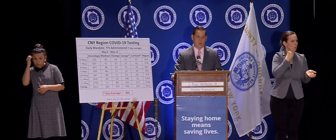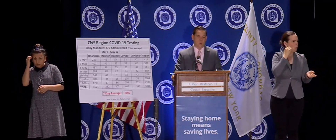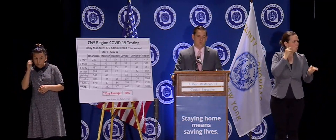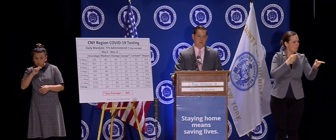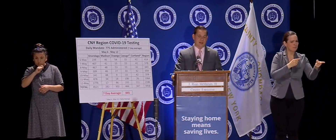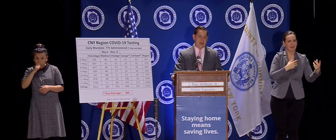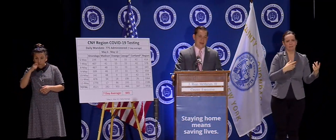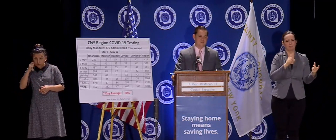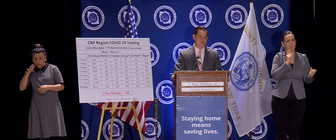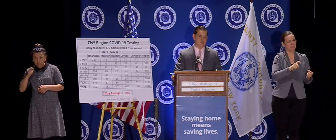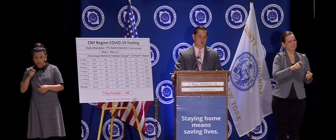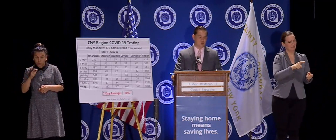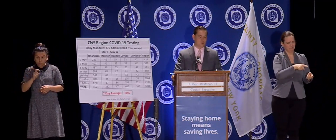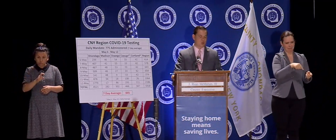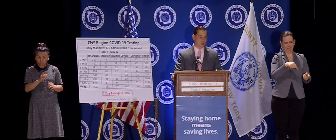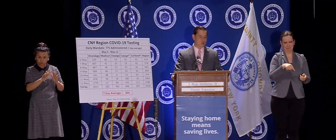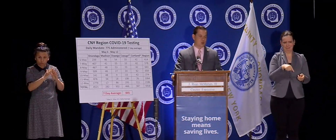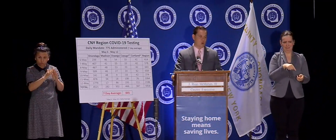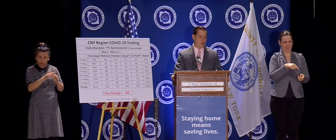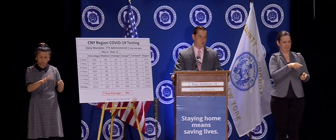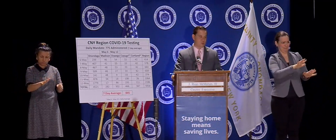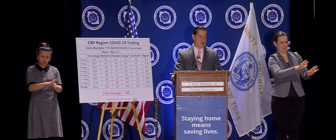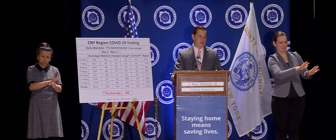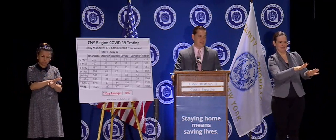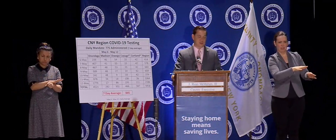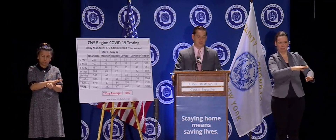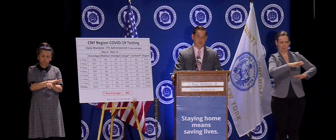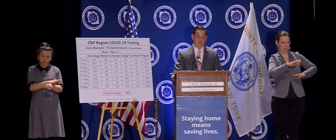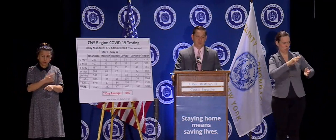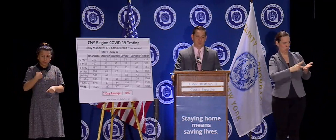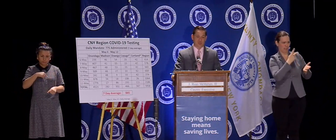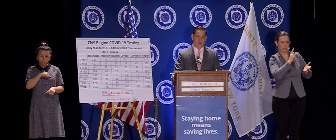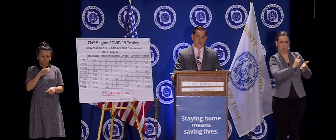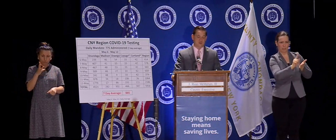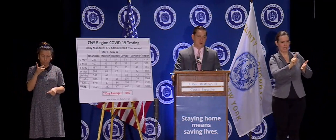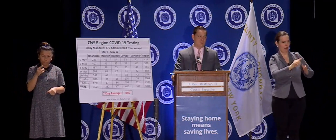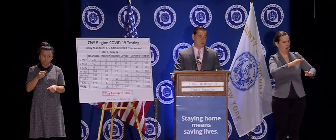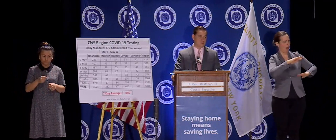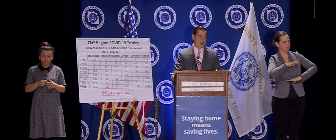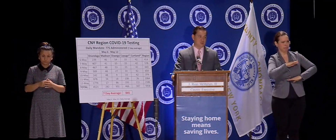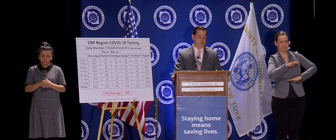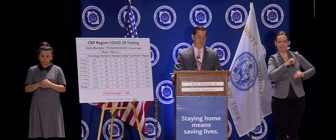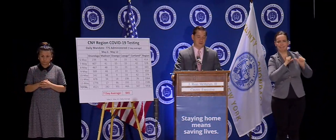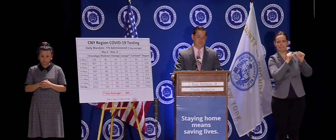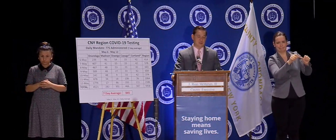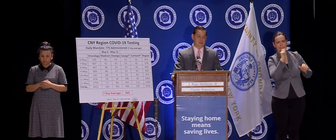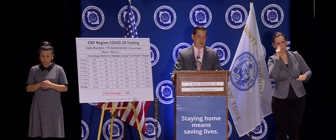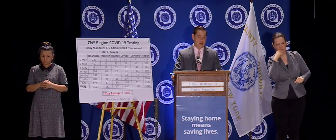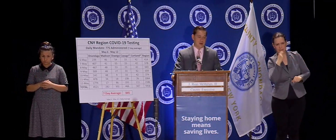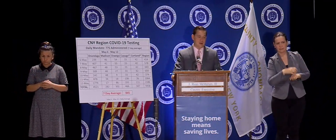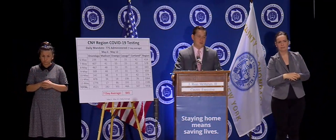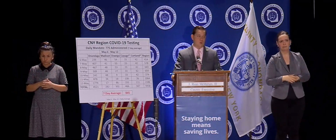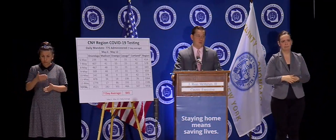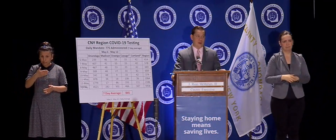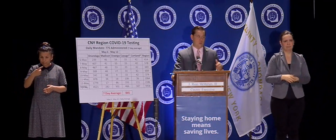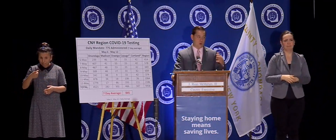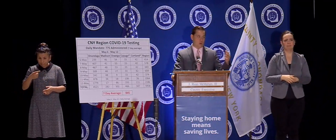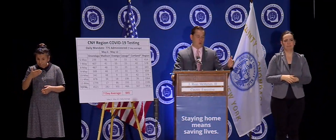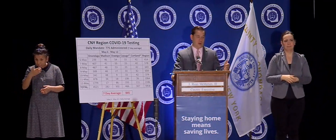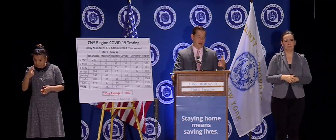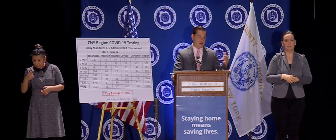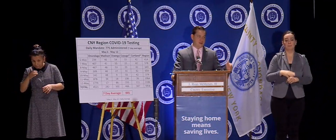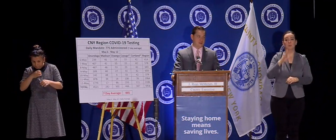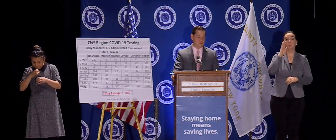available with the labs just to do the nursing homes is going to be a huge challenge for our emergency management team, and one that